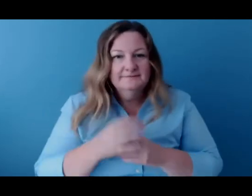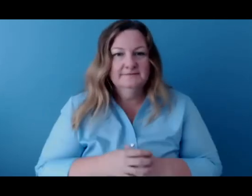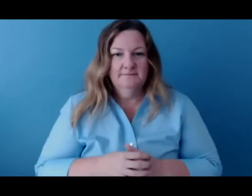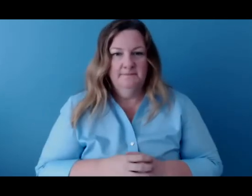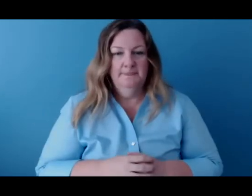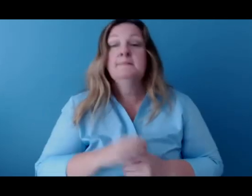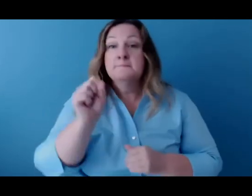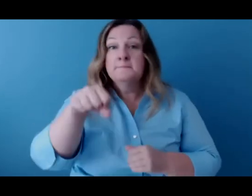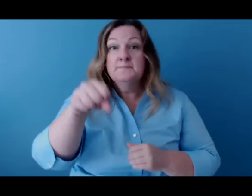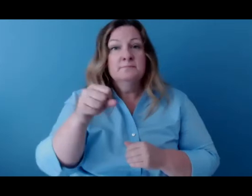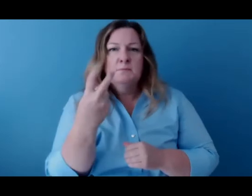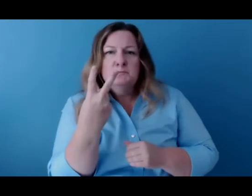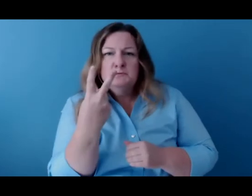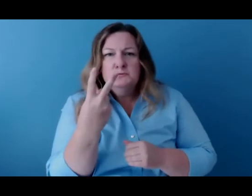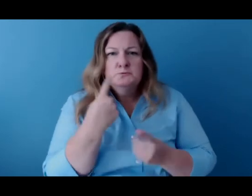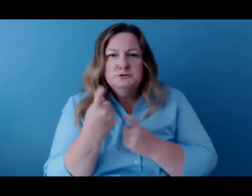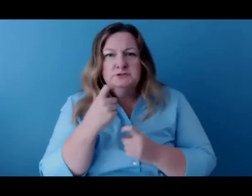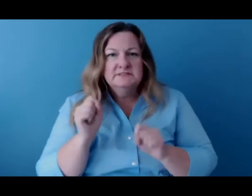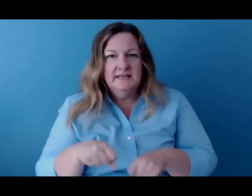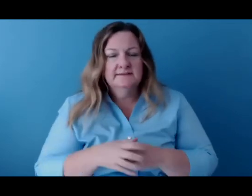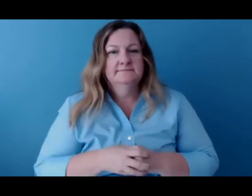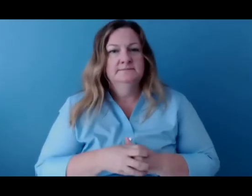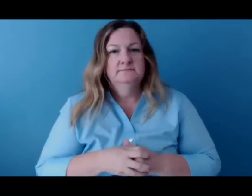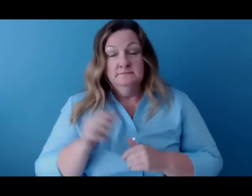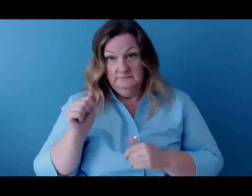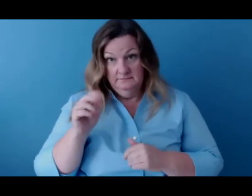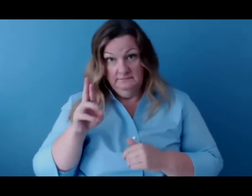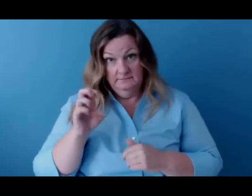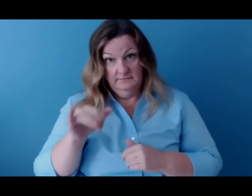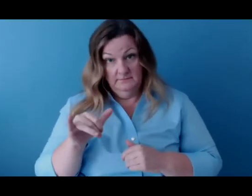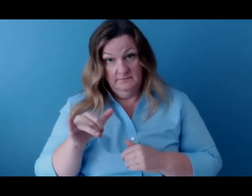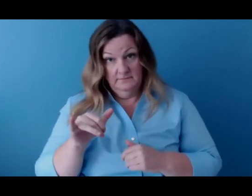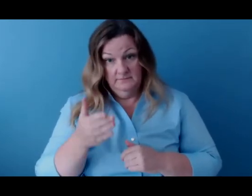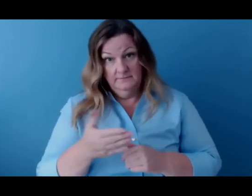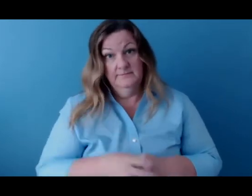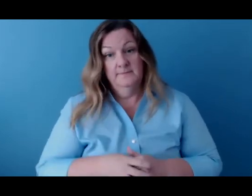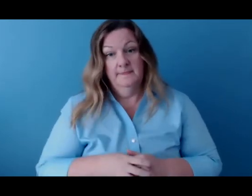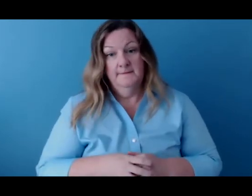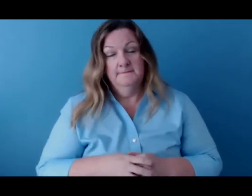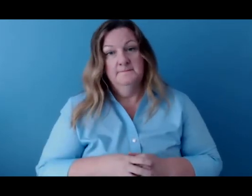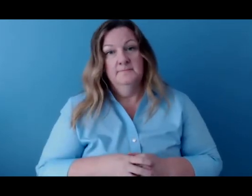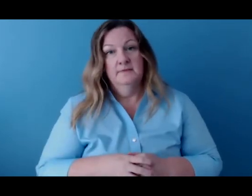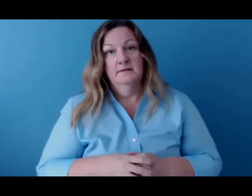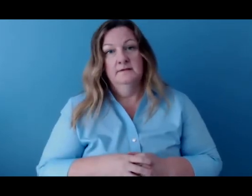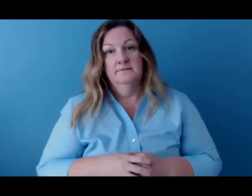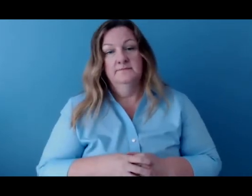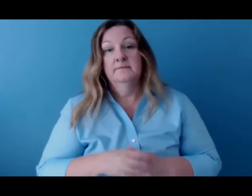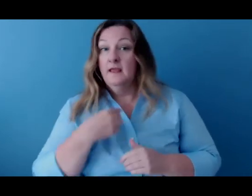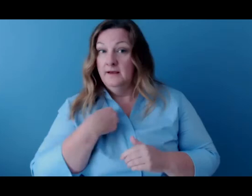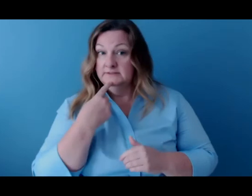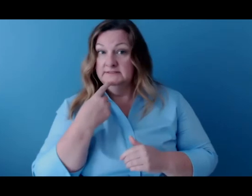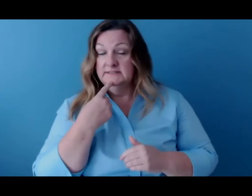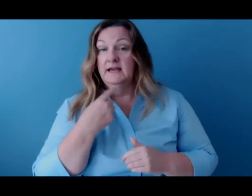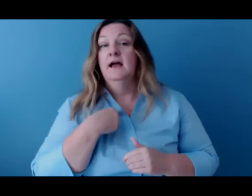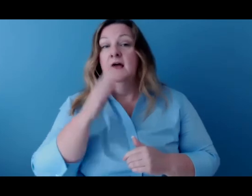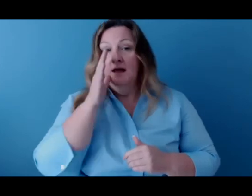So yeah, we can take a couple questions for sure. Okay, sure. Aubrey, do you want to see whether? Yeah, I was just going to say, actually, that I'm going to direct us